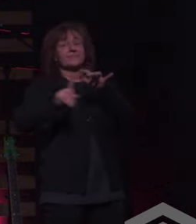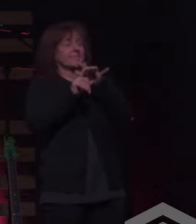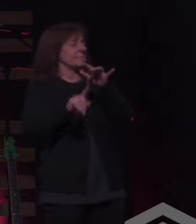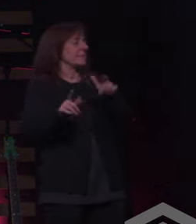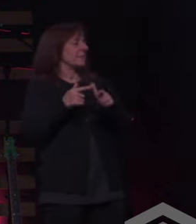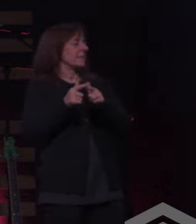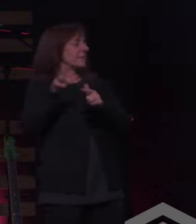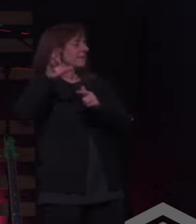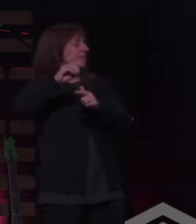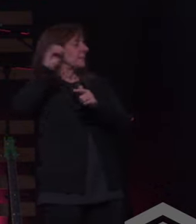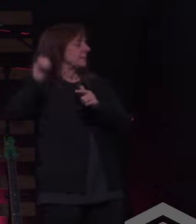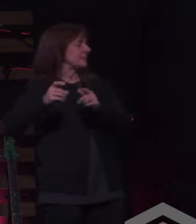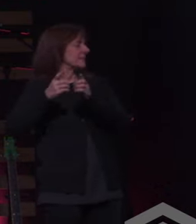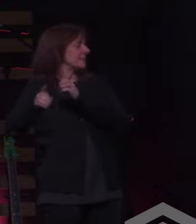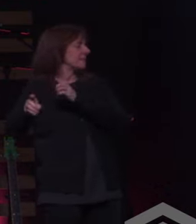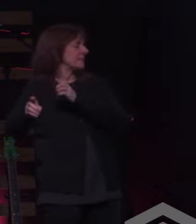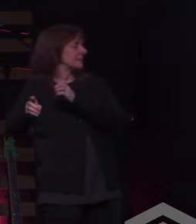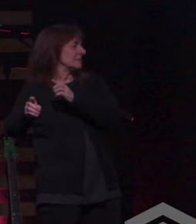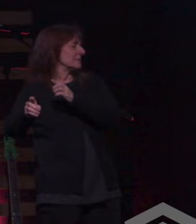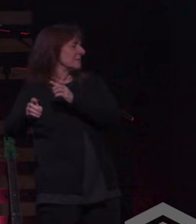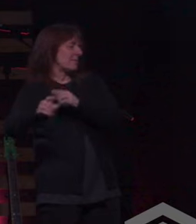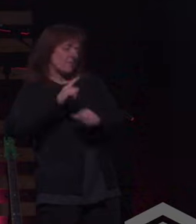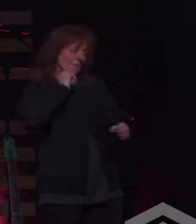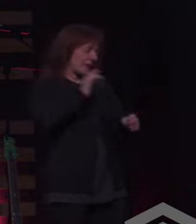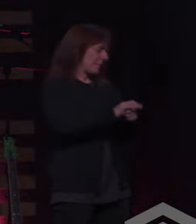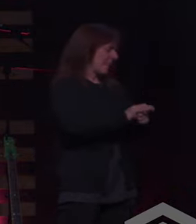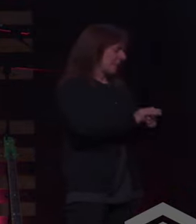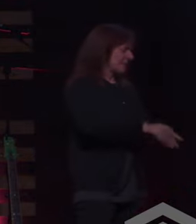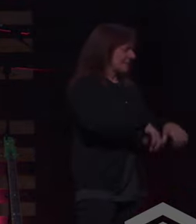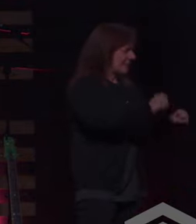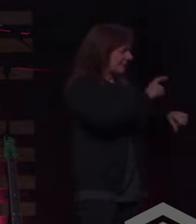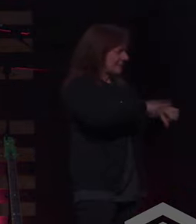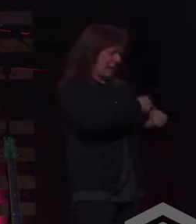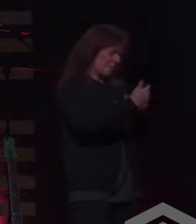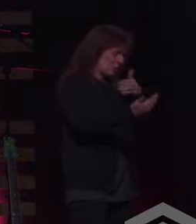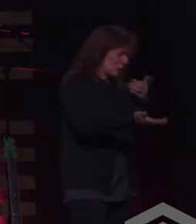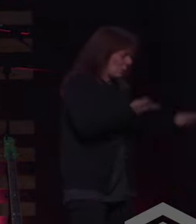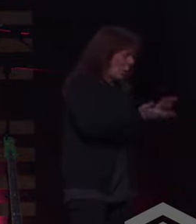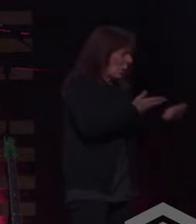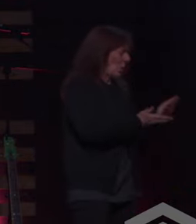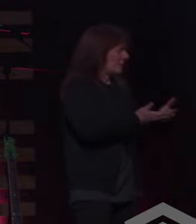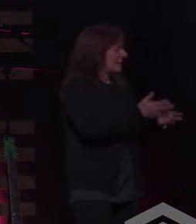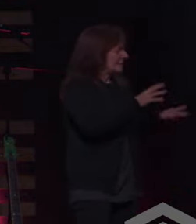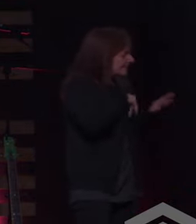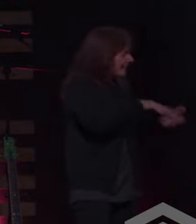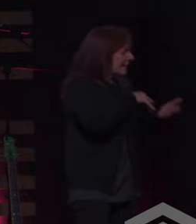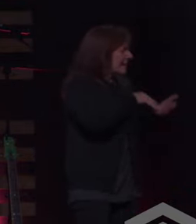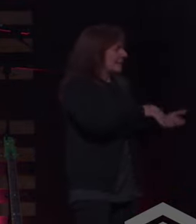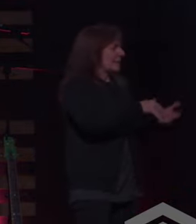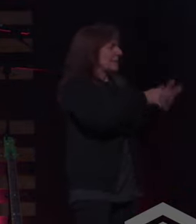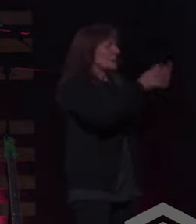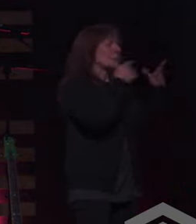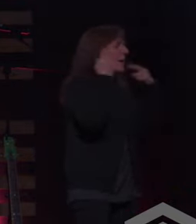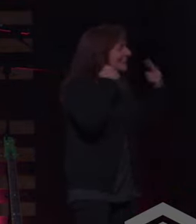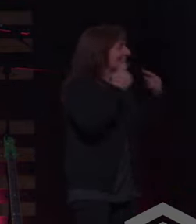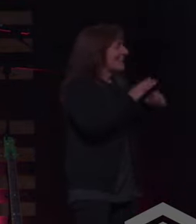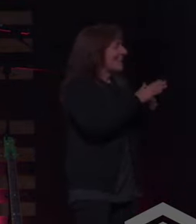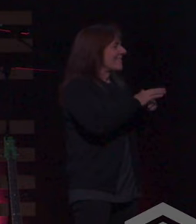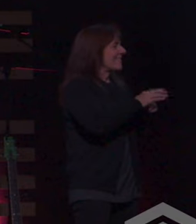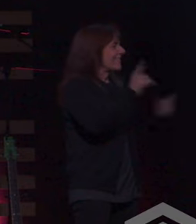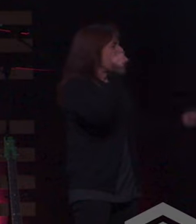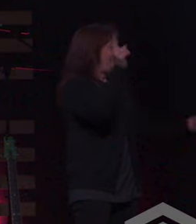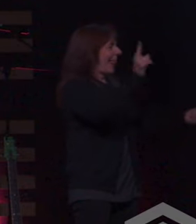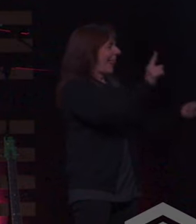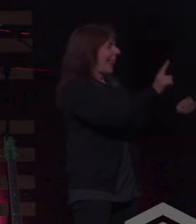anyway. But if you're actually committed and spend time and get in the Word and all those things, crazy enough, people